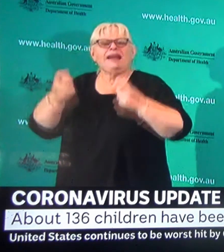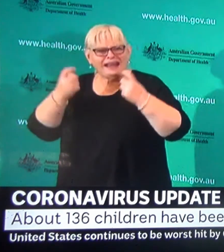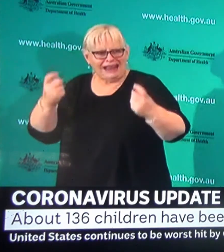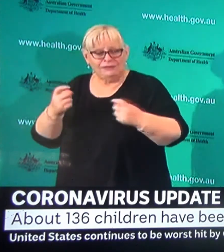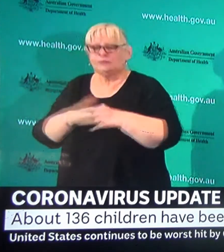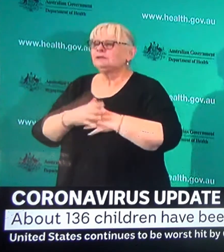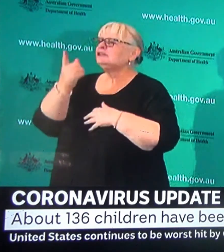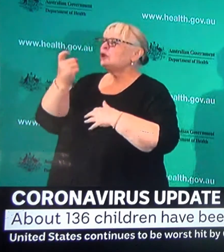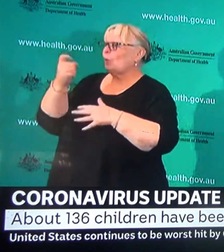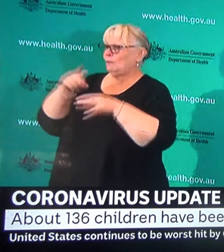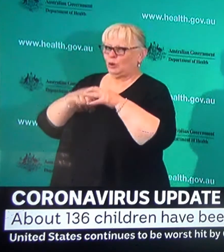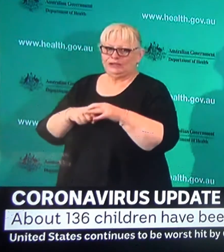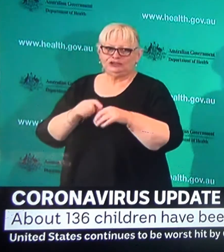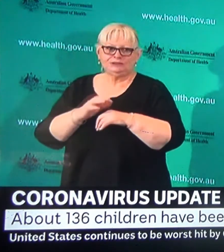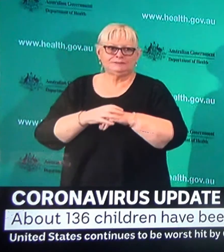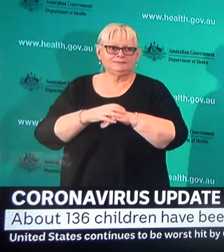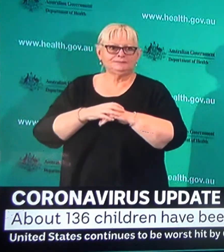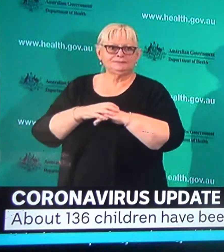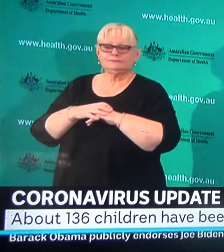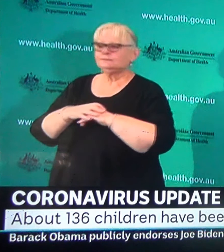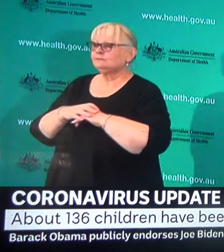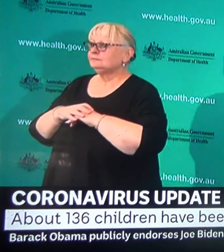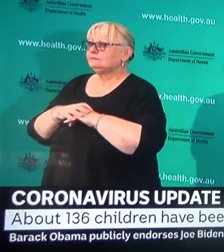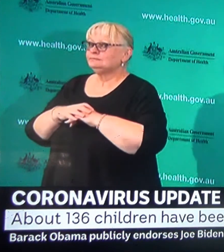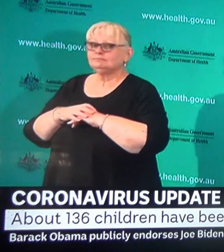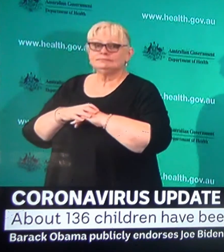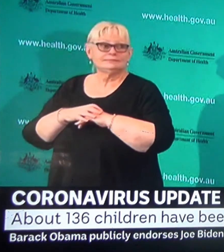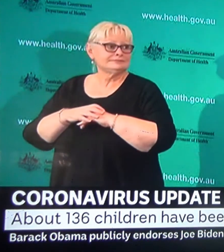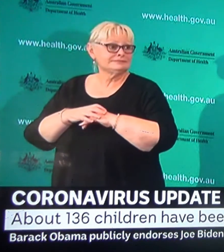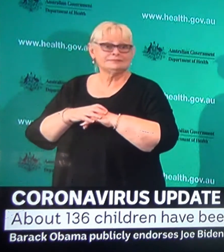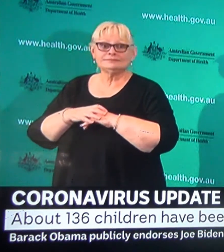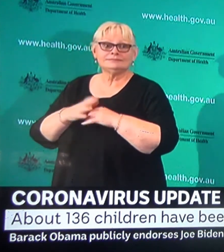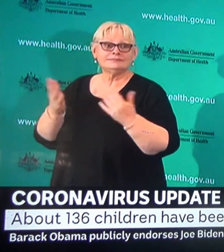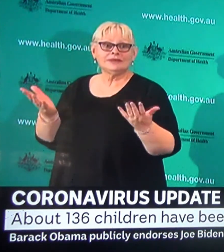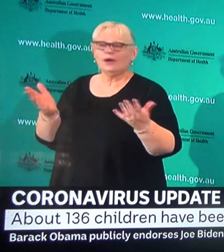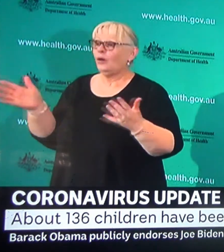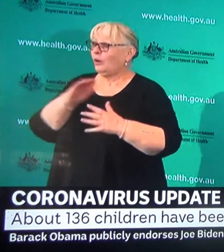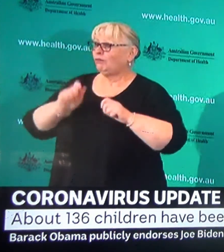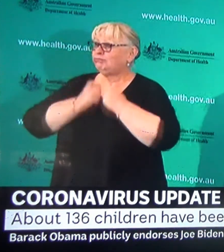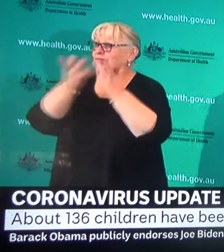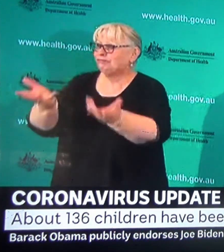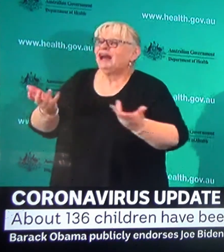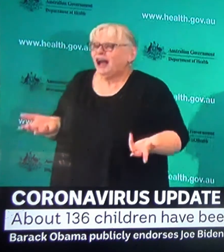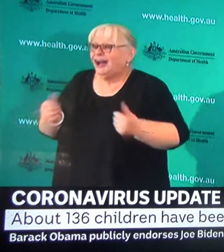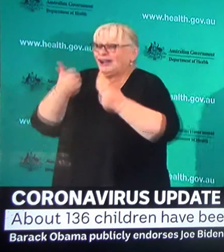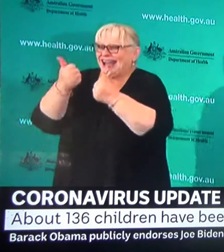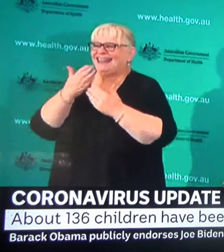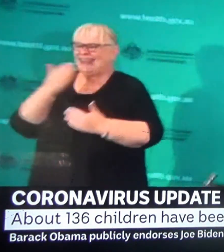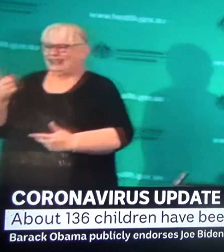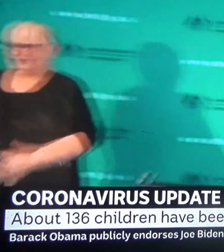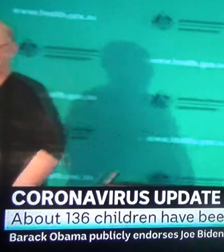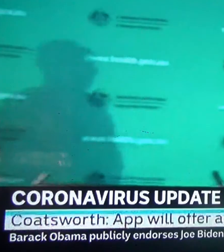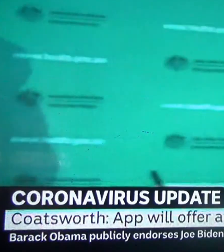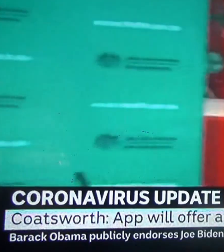So I'll take one more question now. Exhausted everyone. Okay. Thank you all.